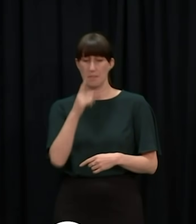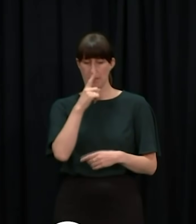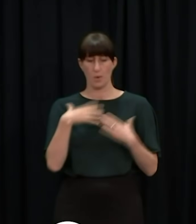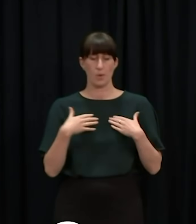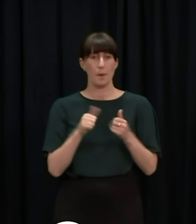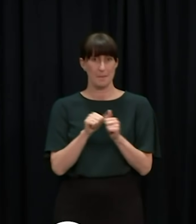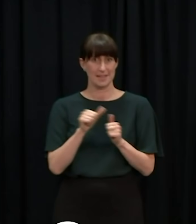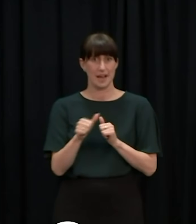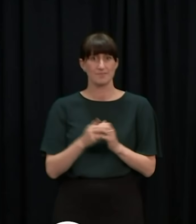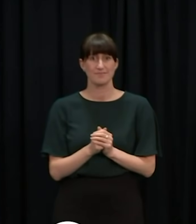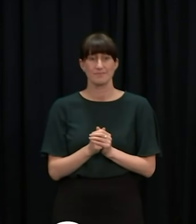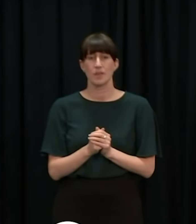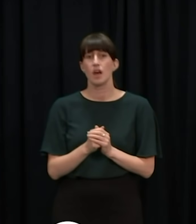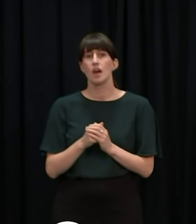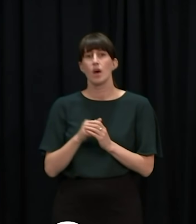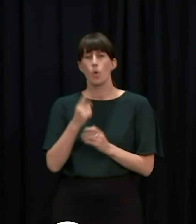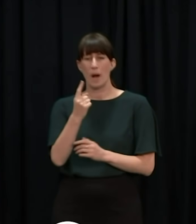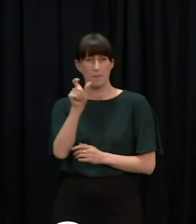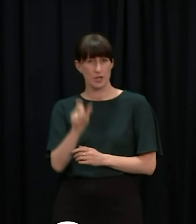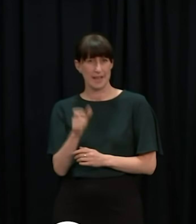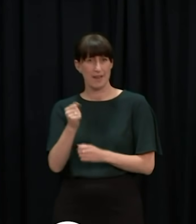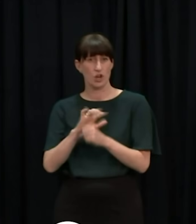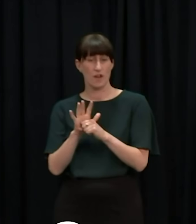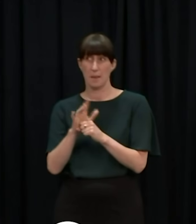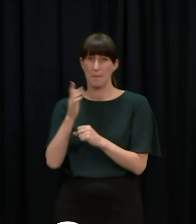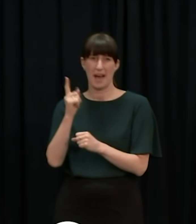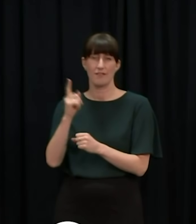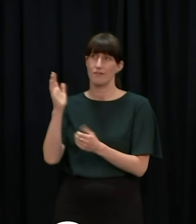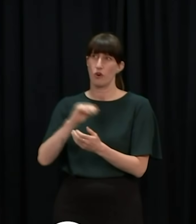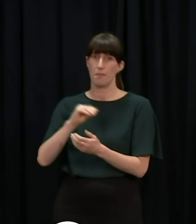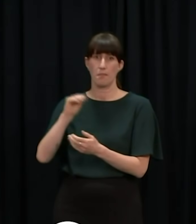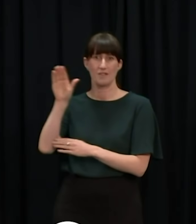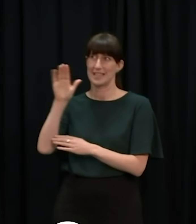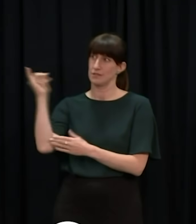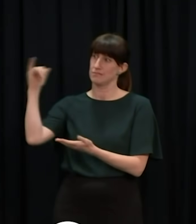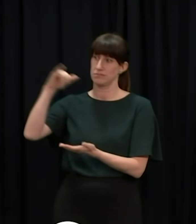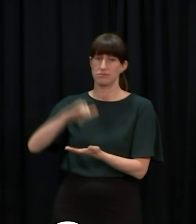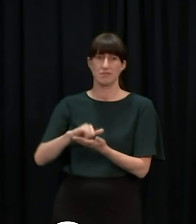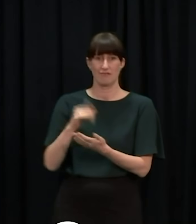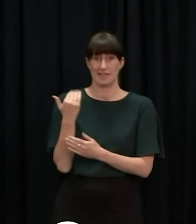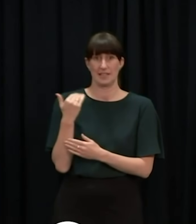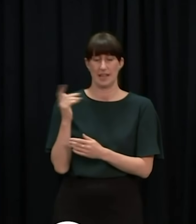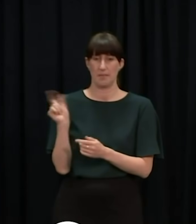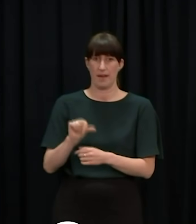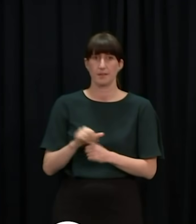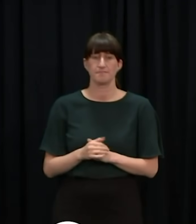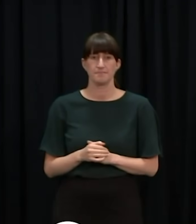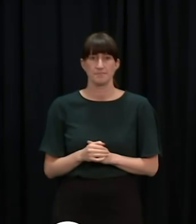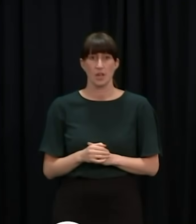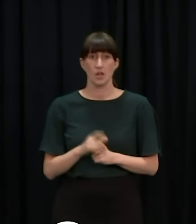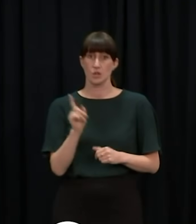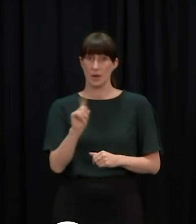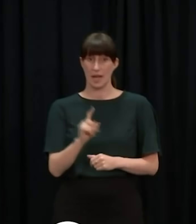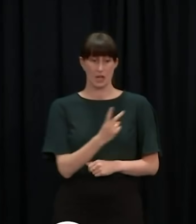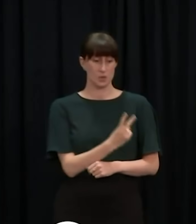one new case in a managed isolation facility who is a recent returnee. Now, of today's 23 new